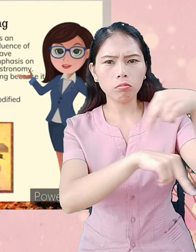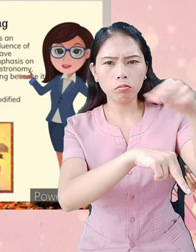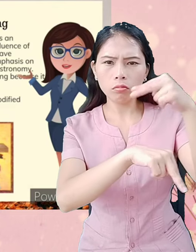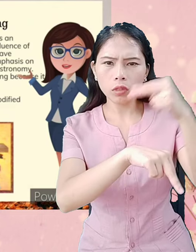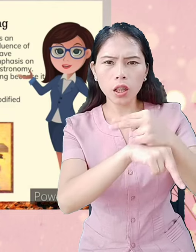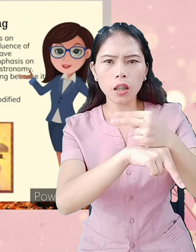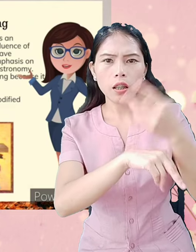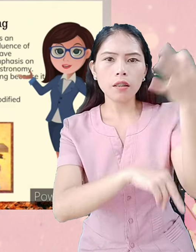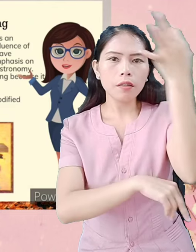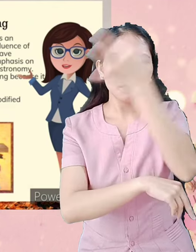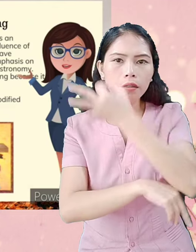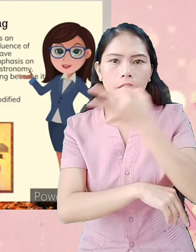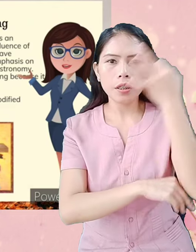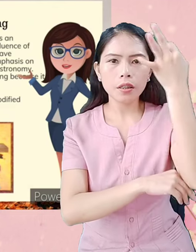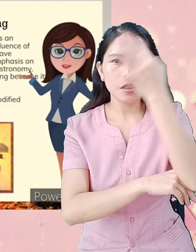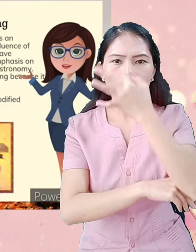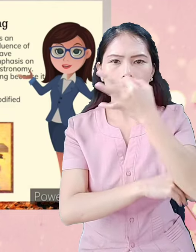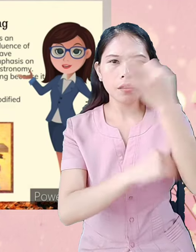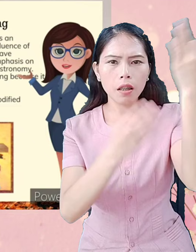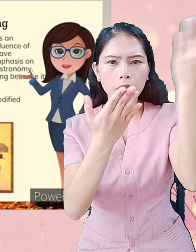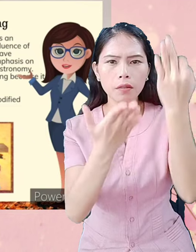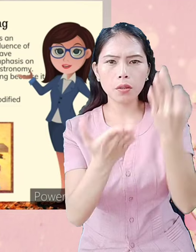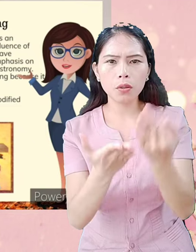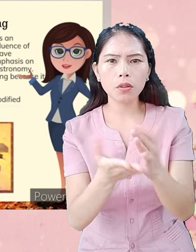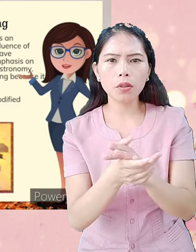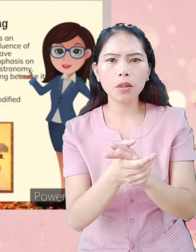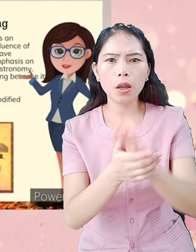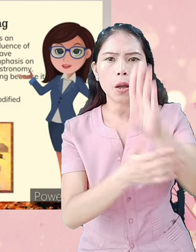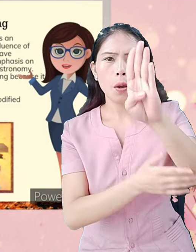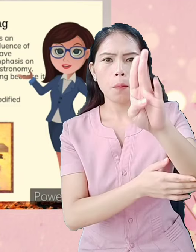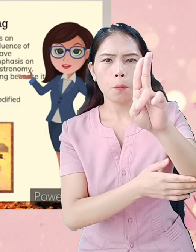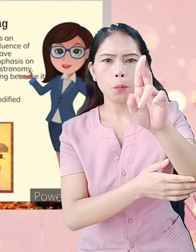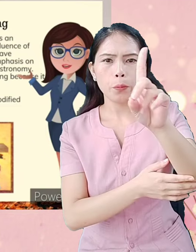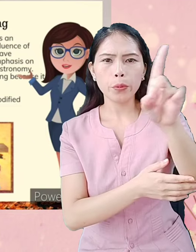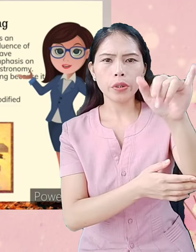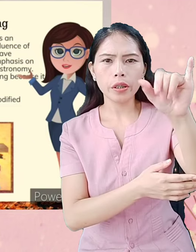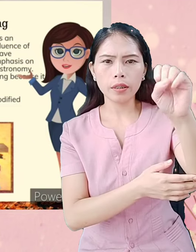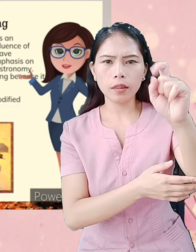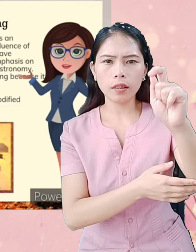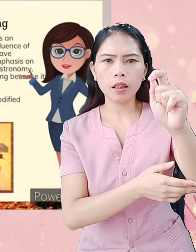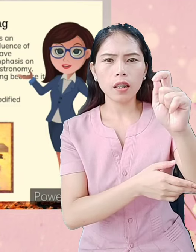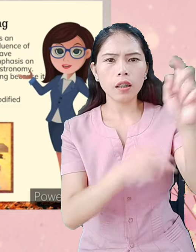landscape, facial features, Buddhist topics,